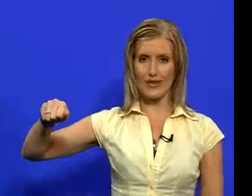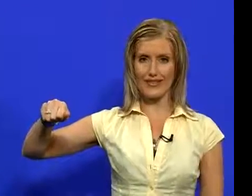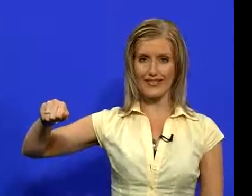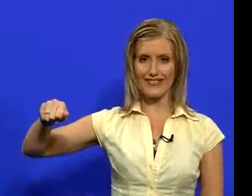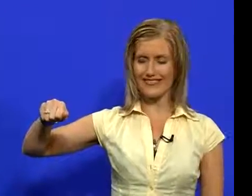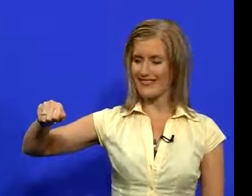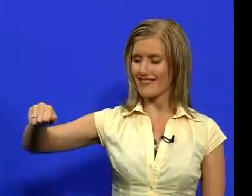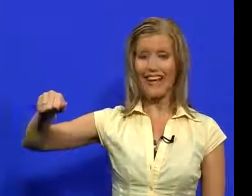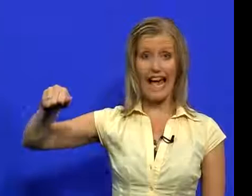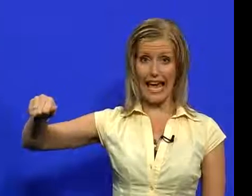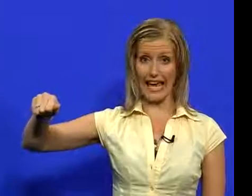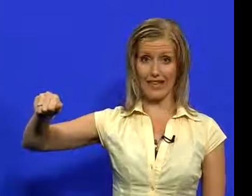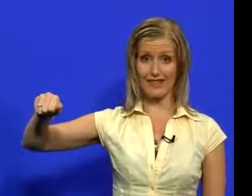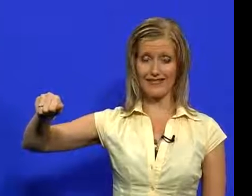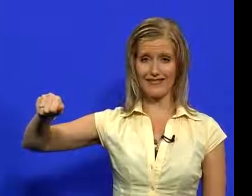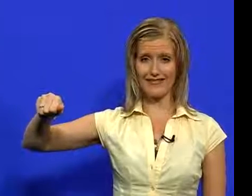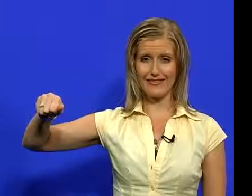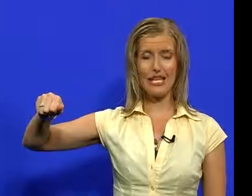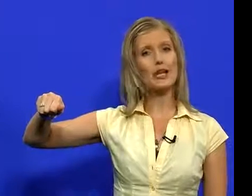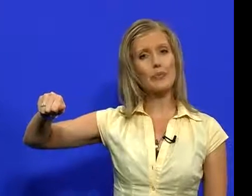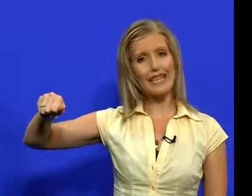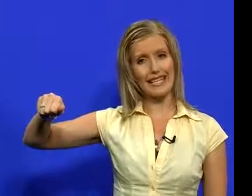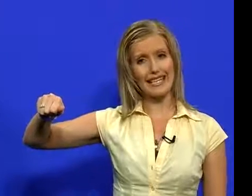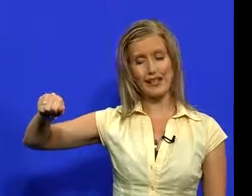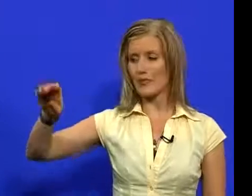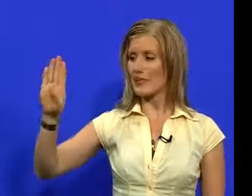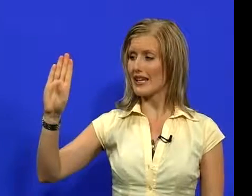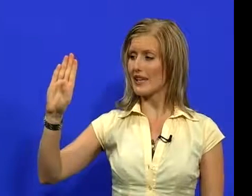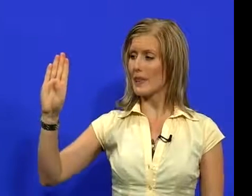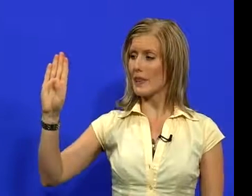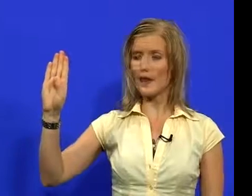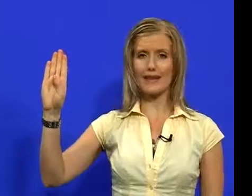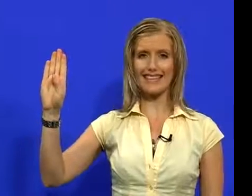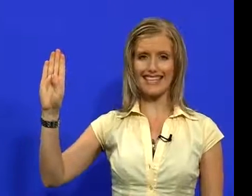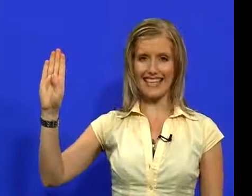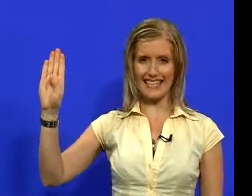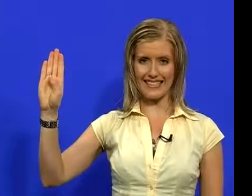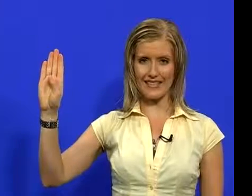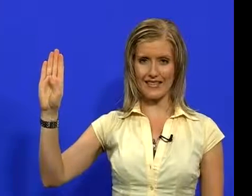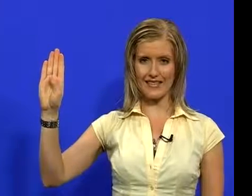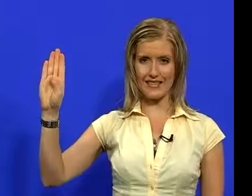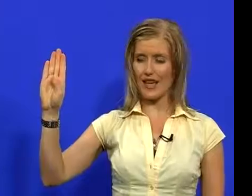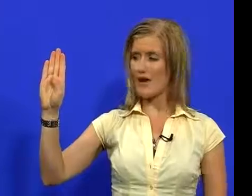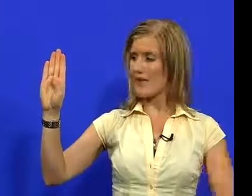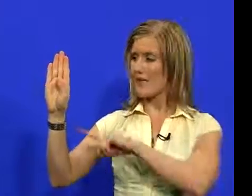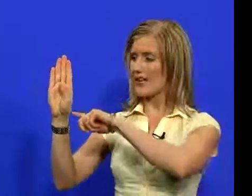outwards. A. B. B is like this. Make your